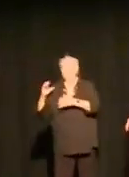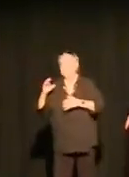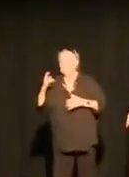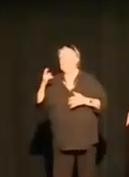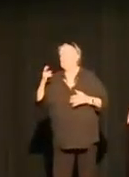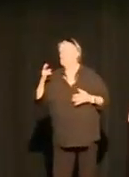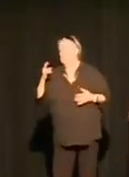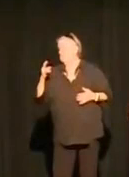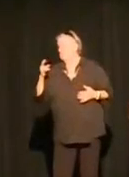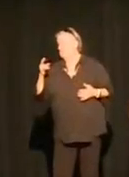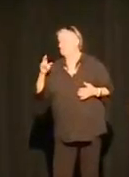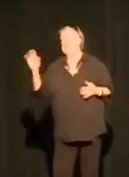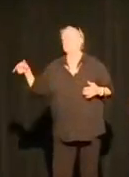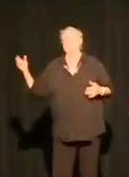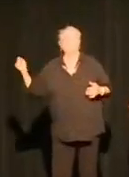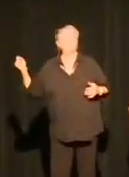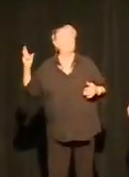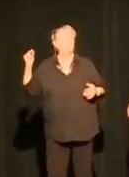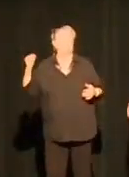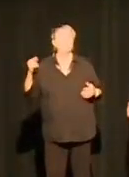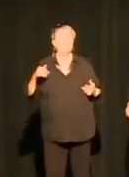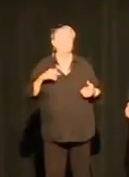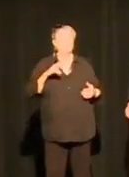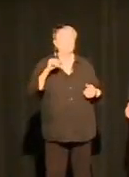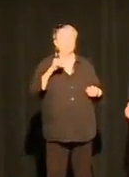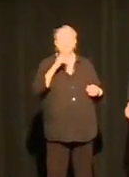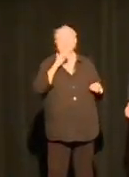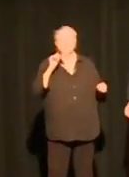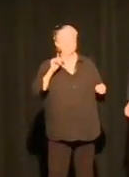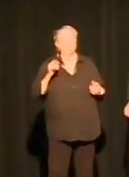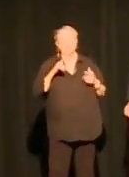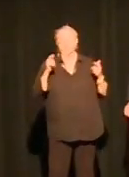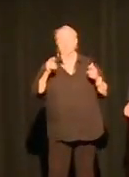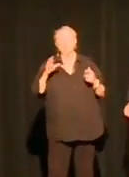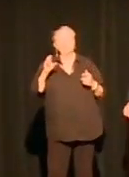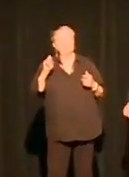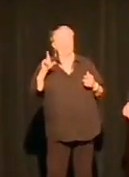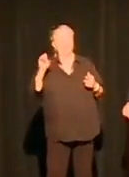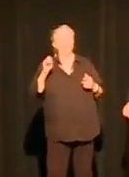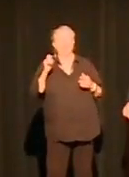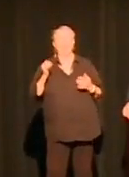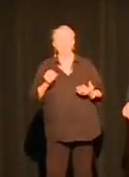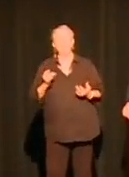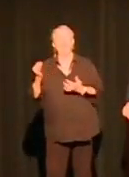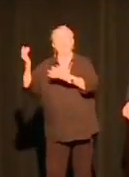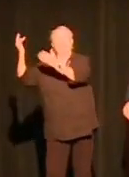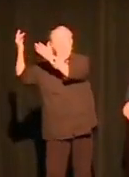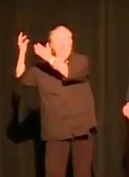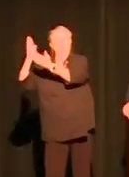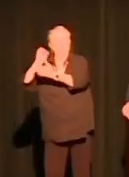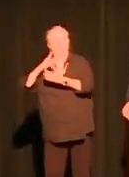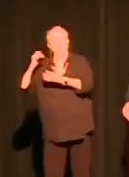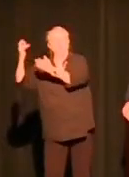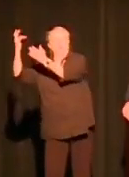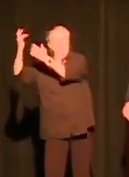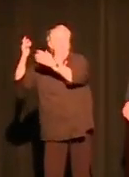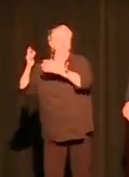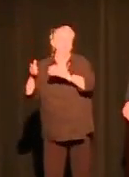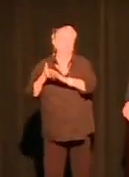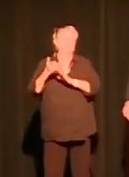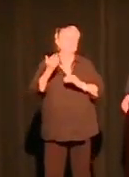are you still here? That's correct? Yeah, there's been no large-scale backfiring operations today.